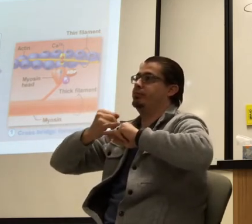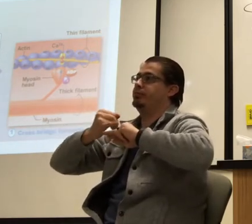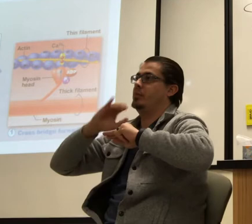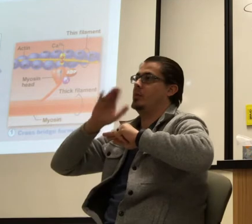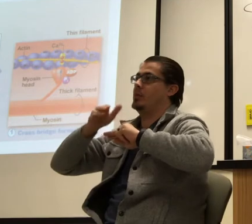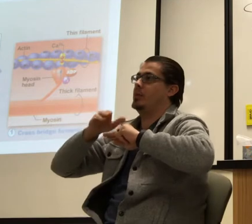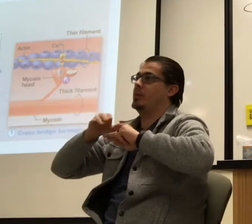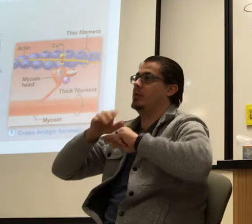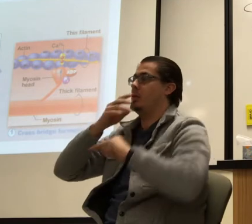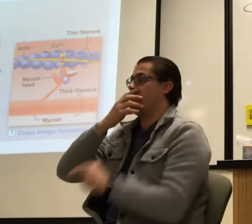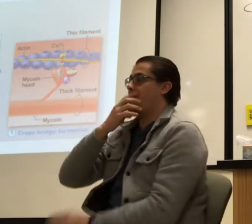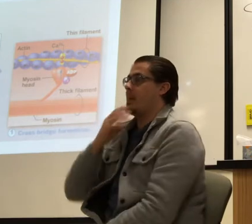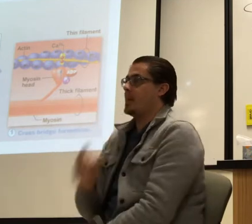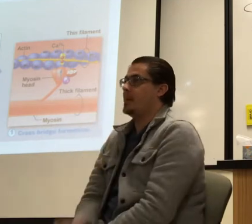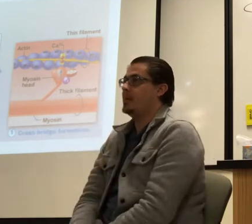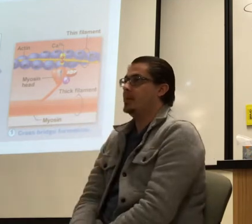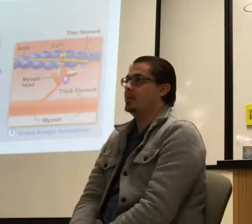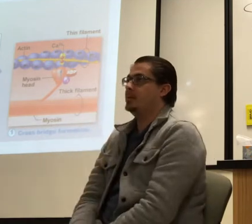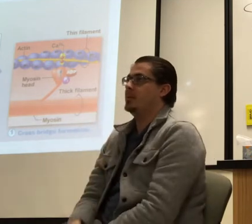I'll say exposes.